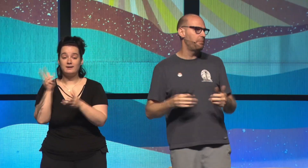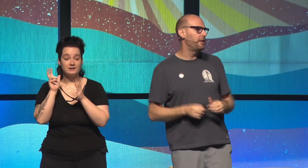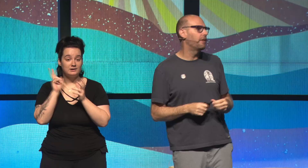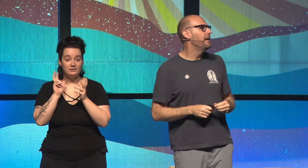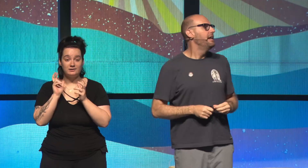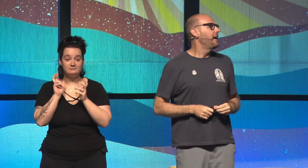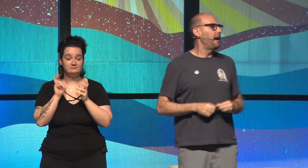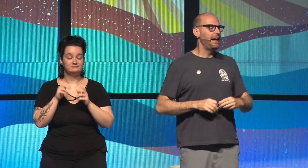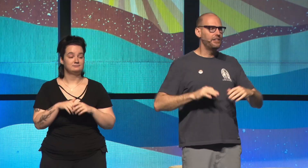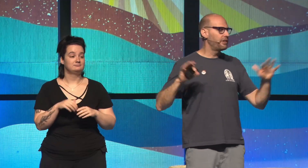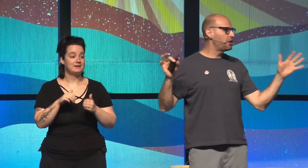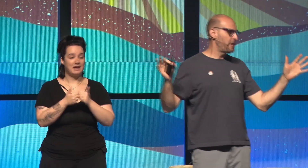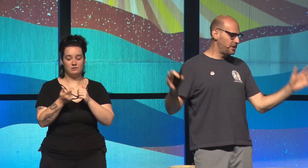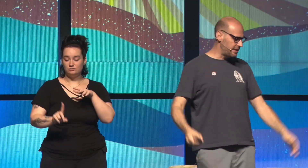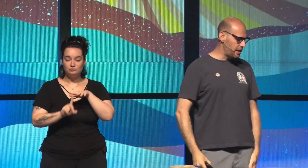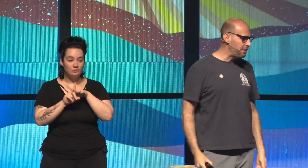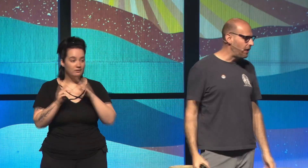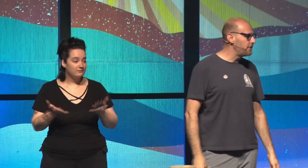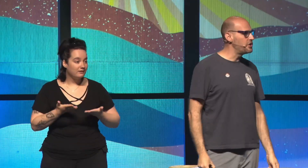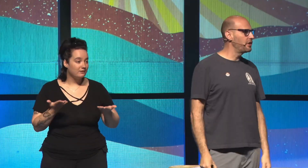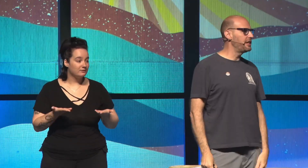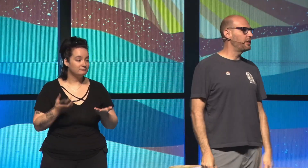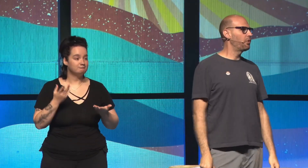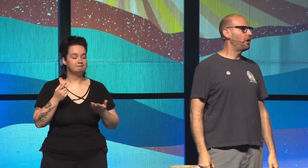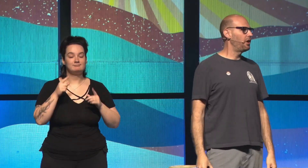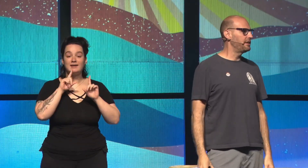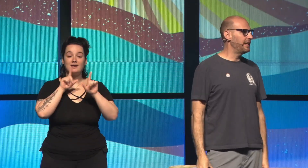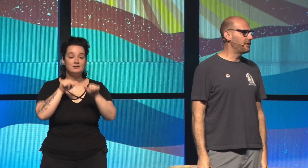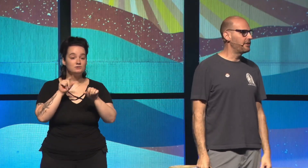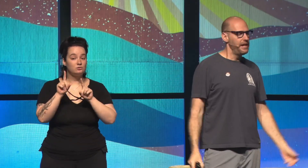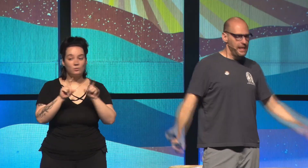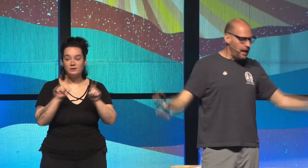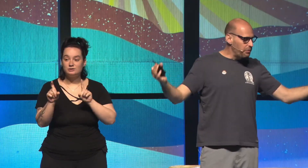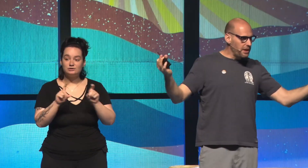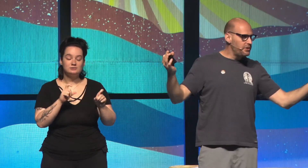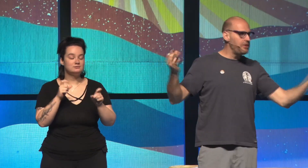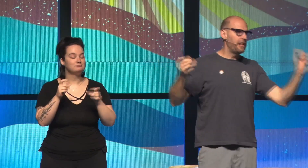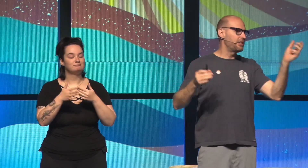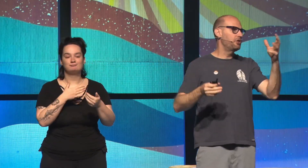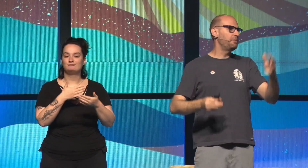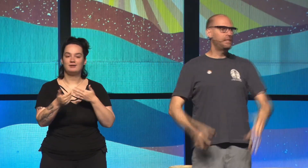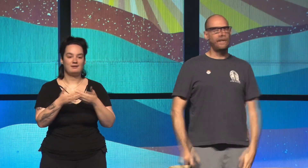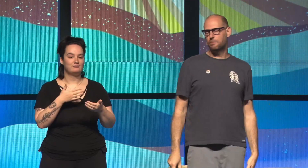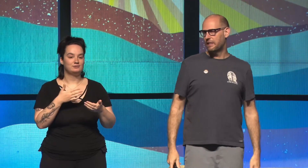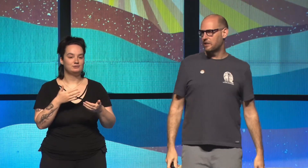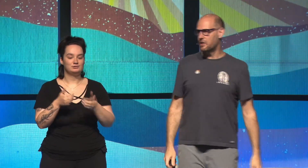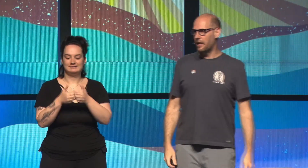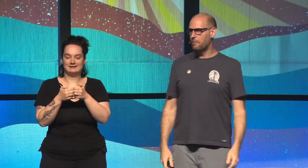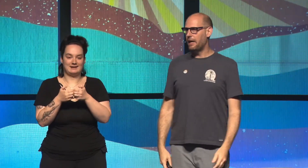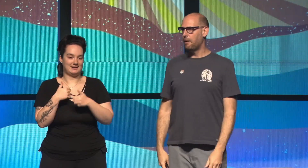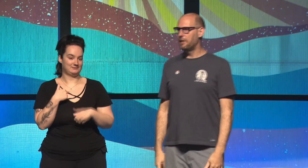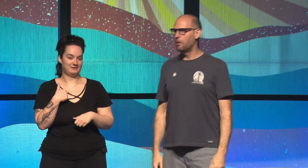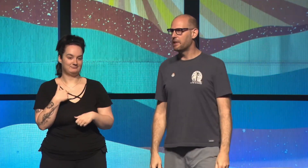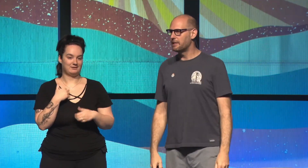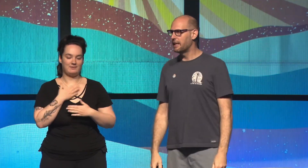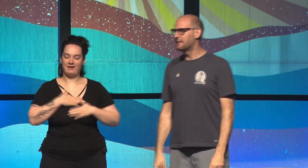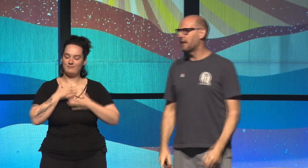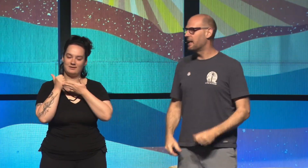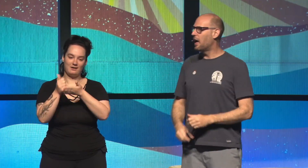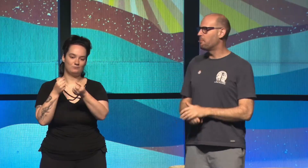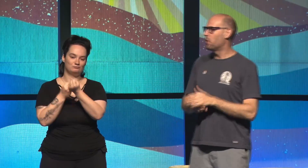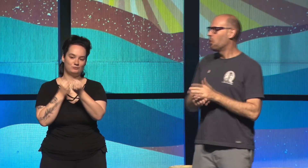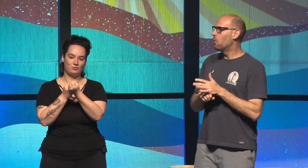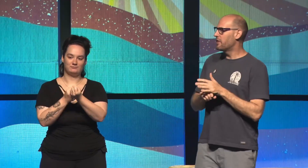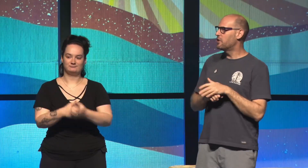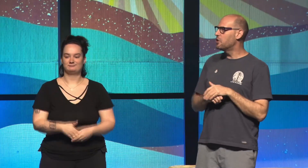you ended up here, answer any questions about the journey that we're all on together. Would love to do that. Just shoot me a text message and I'd be happy to help get that